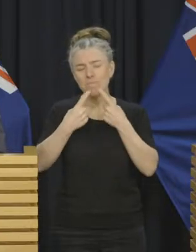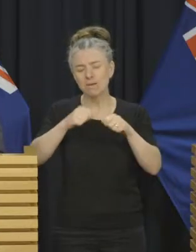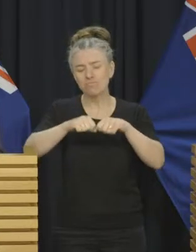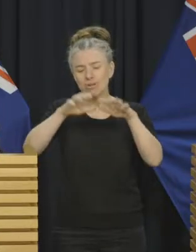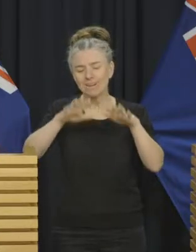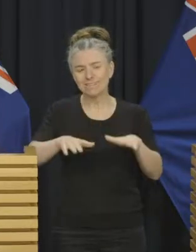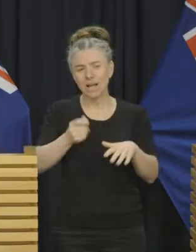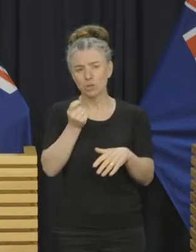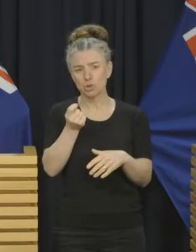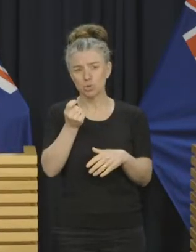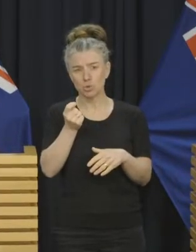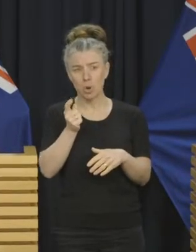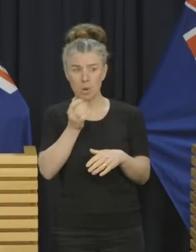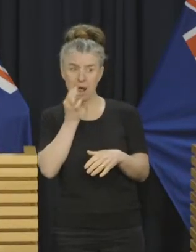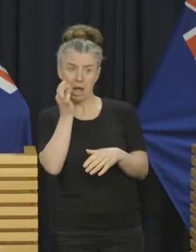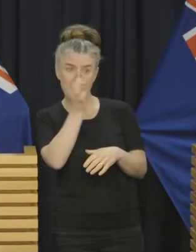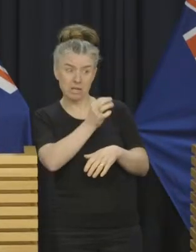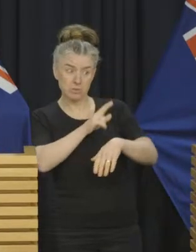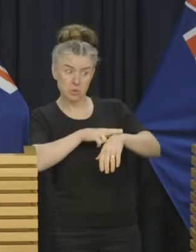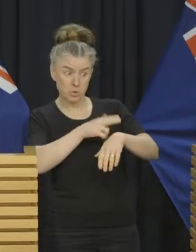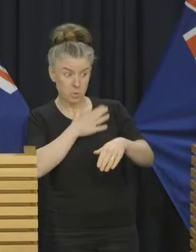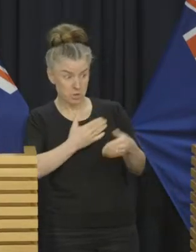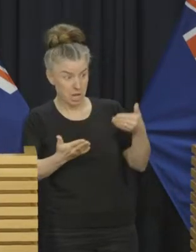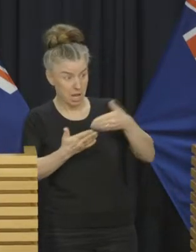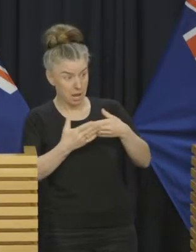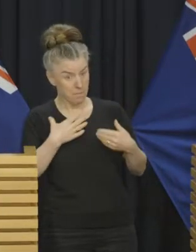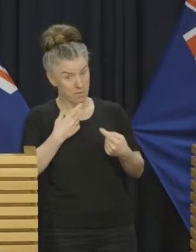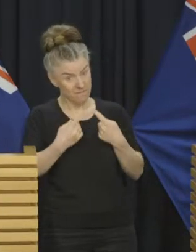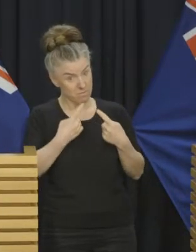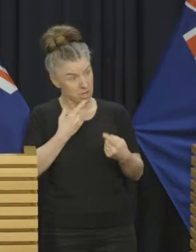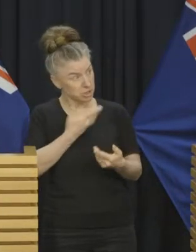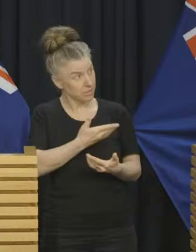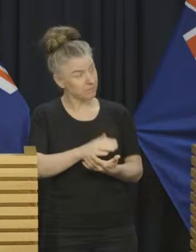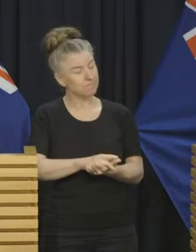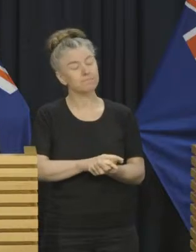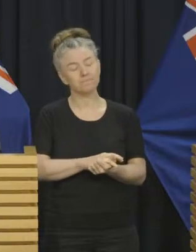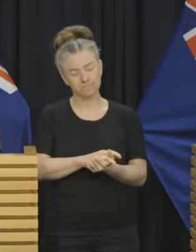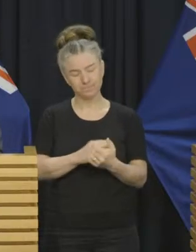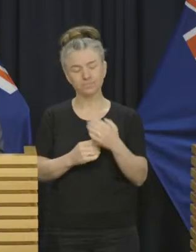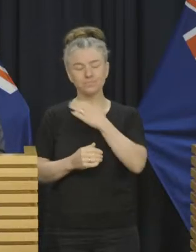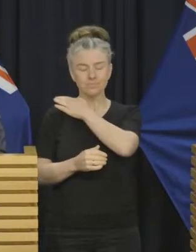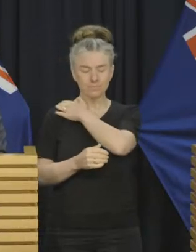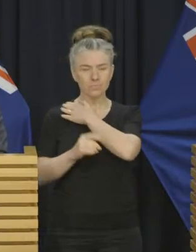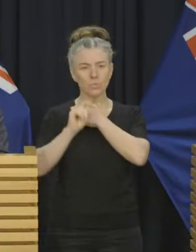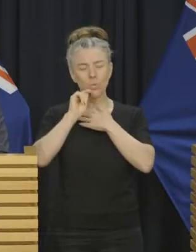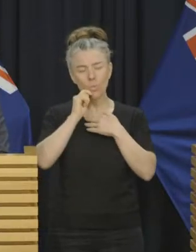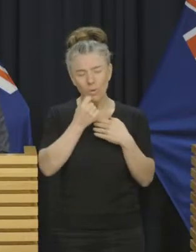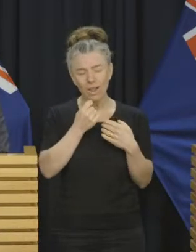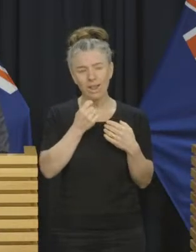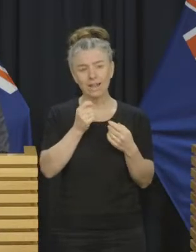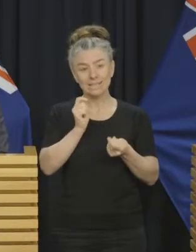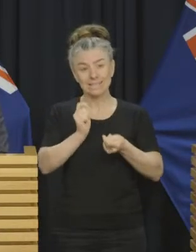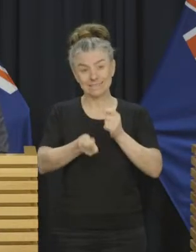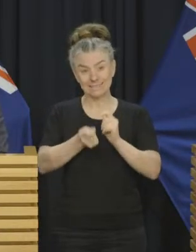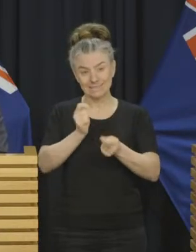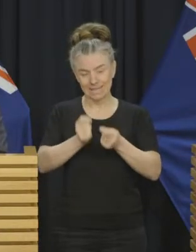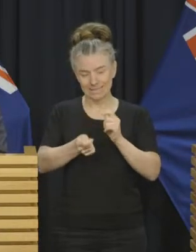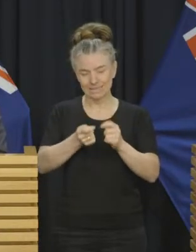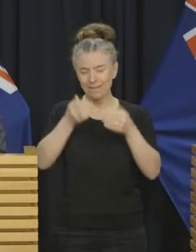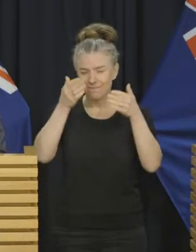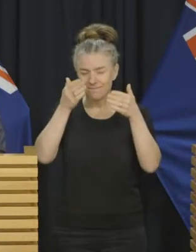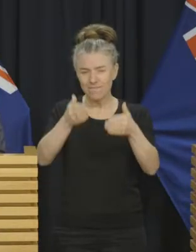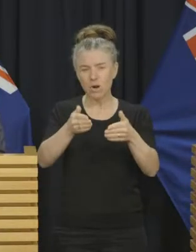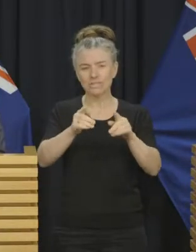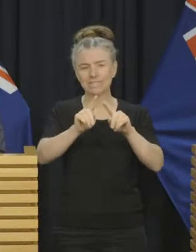hasn't come through yet, but again, I'll ask Dr. Bloomfield if he wants to add to that. Yes, so we will be tailoring that testing to